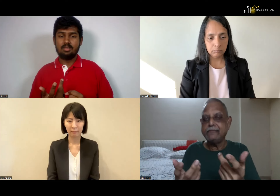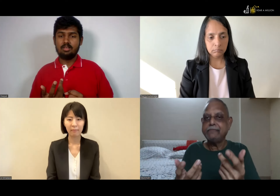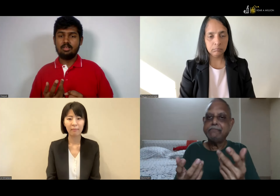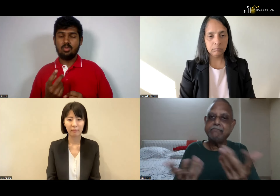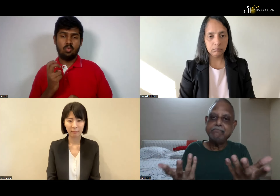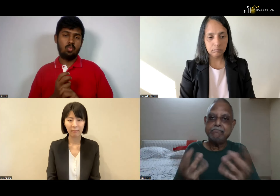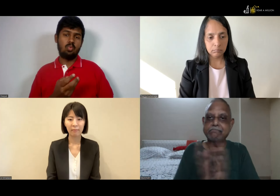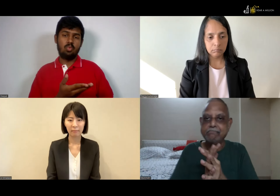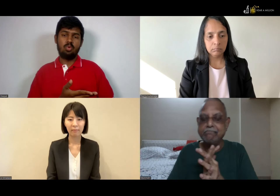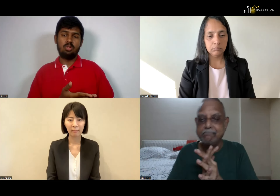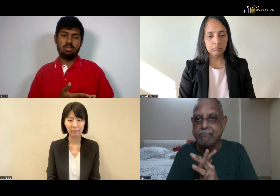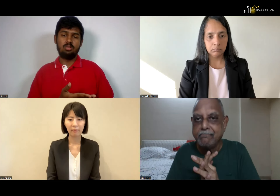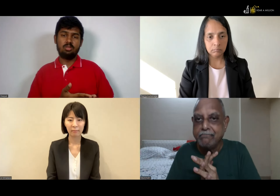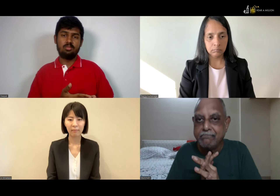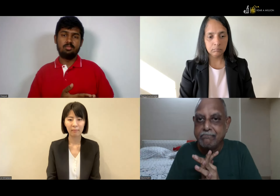So yeah,